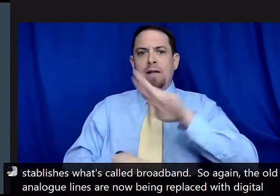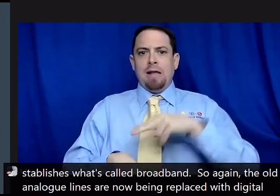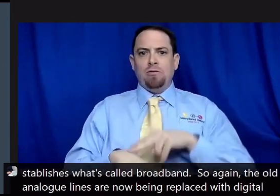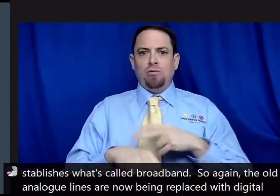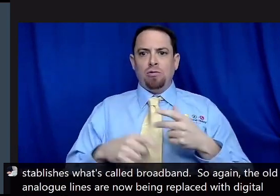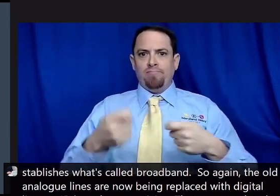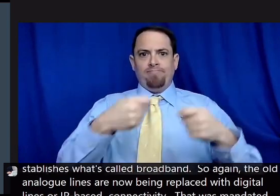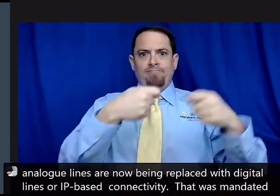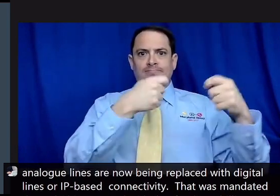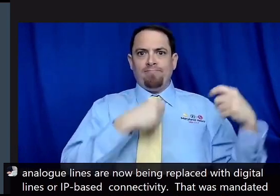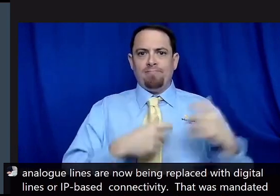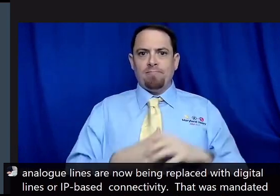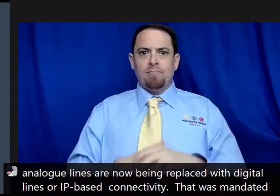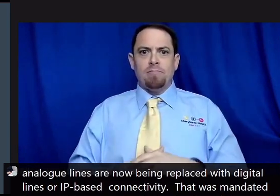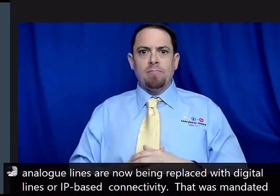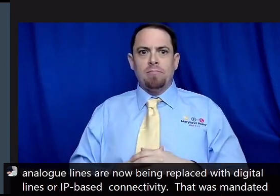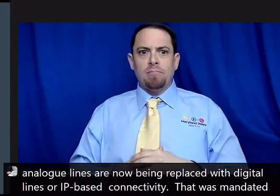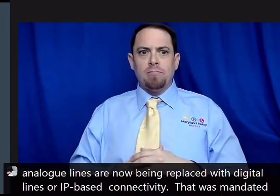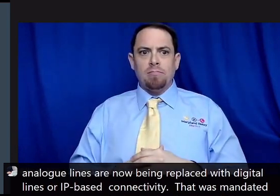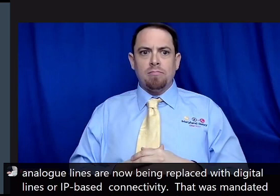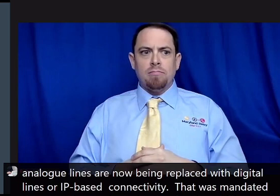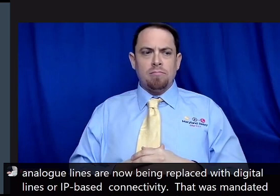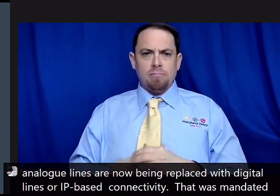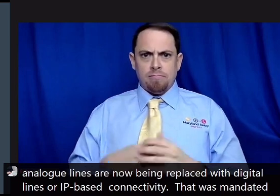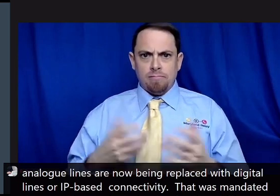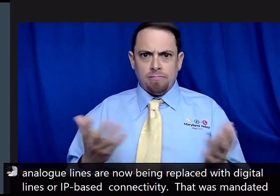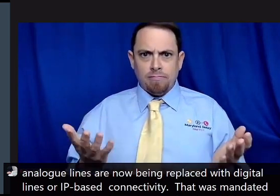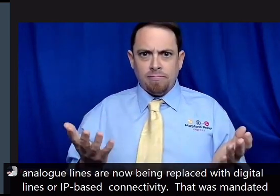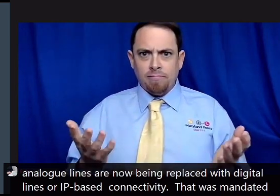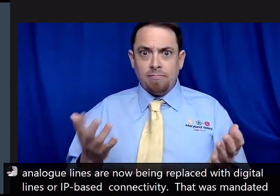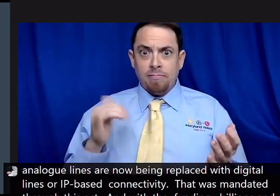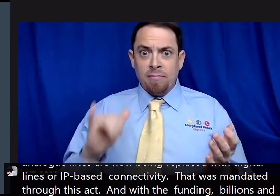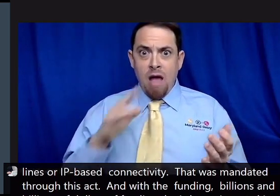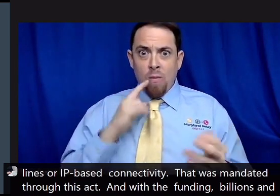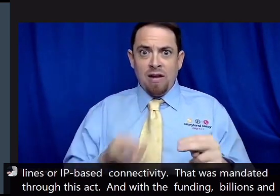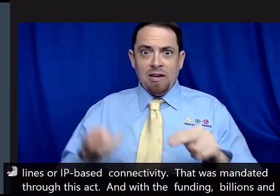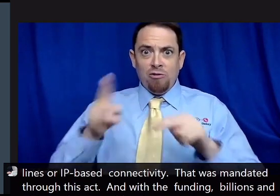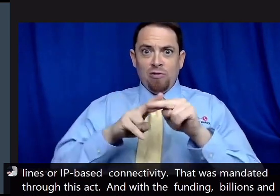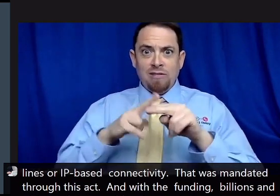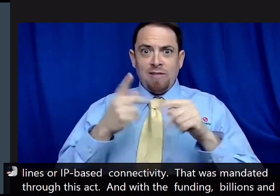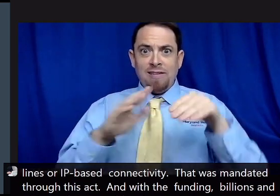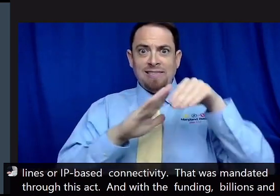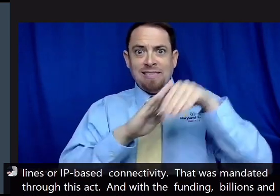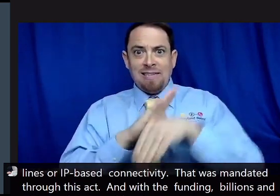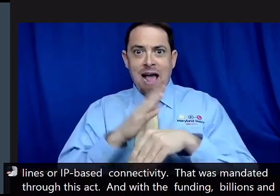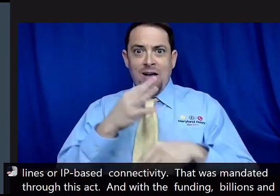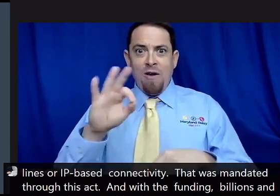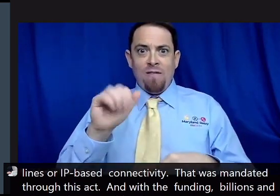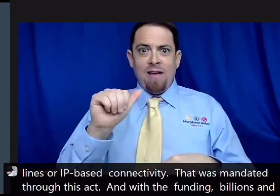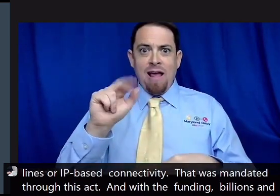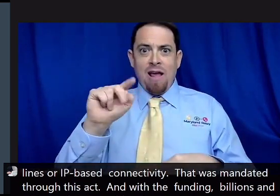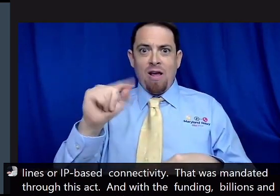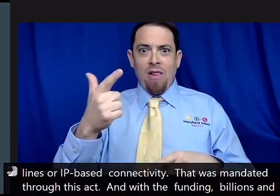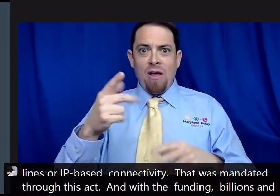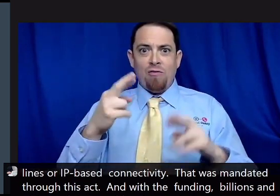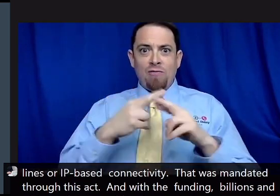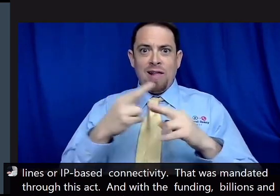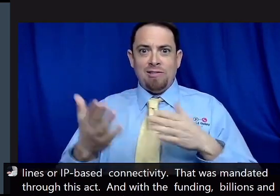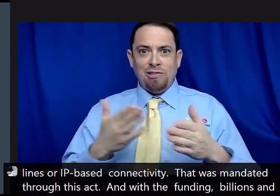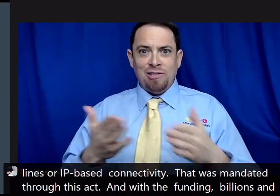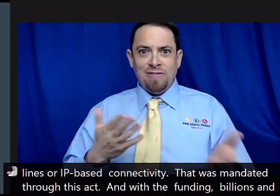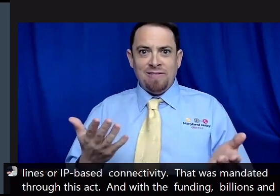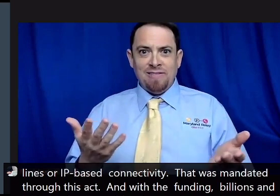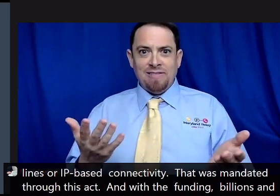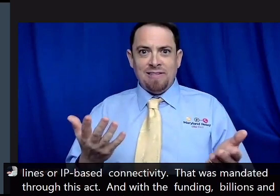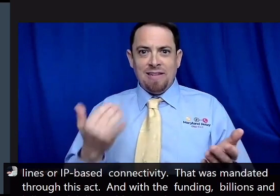been invested in broadband technology nationwide, that, of course, results in